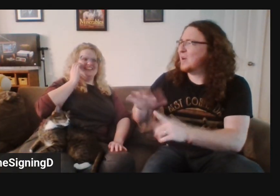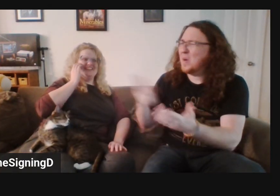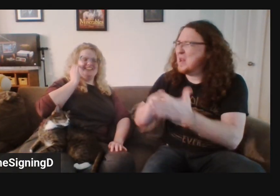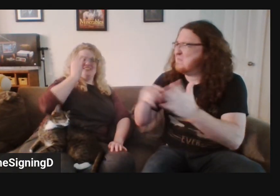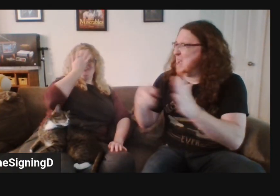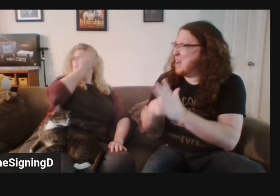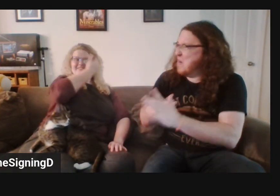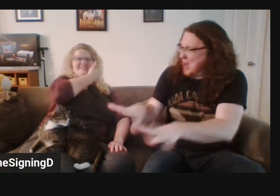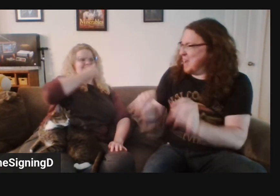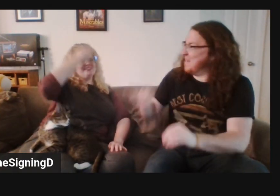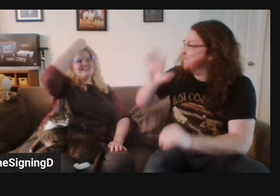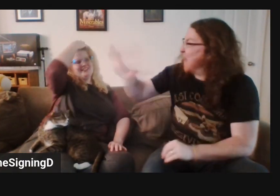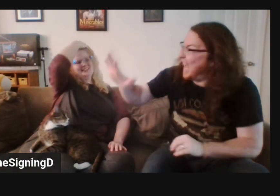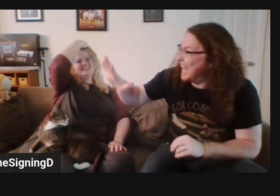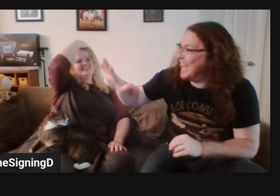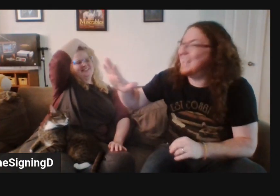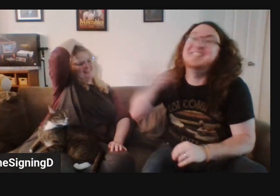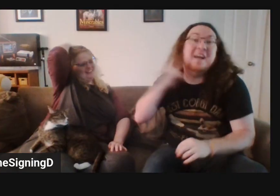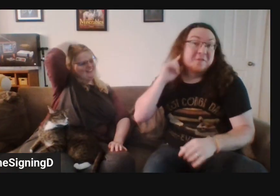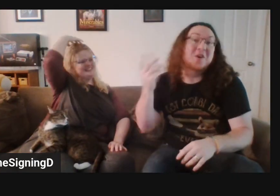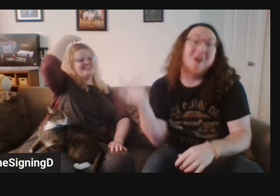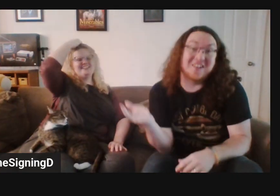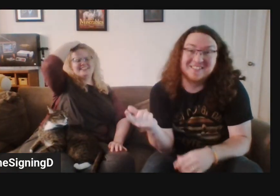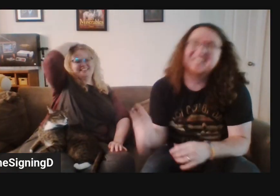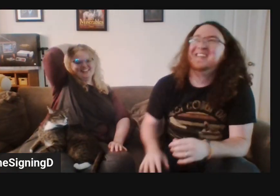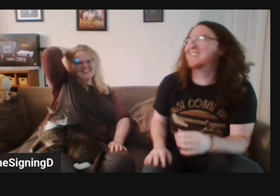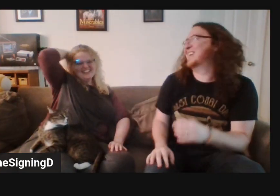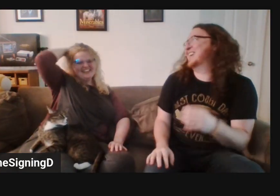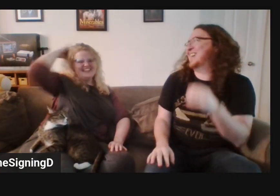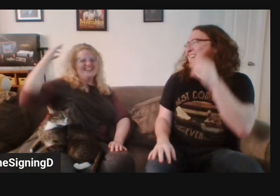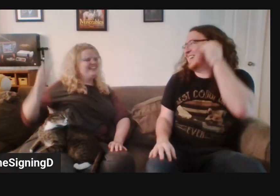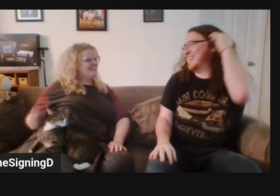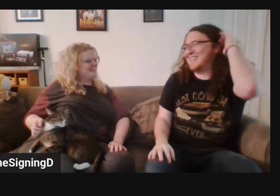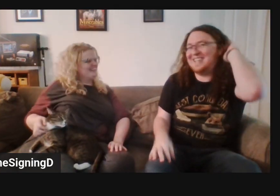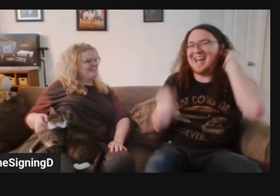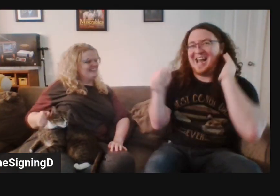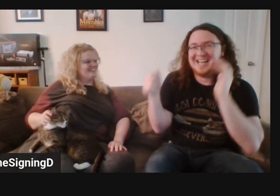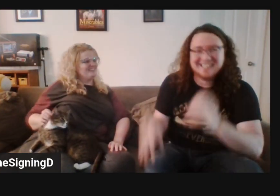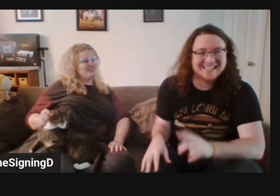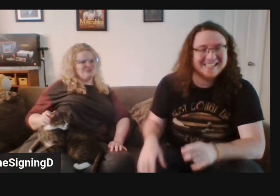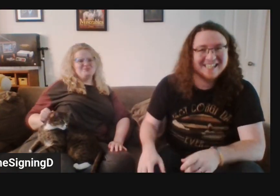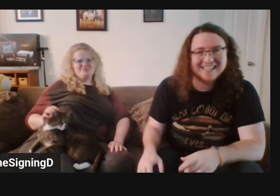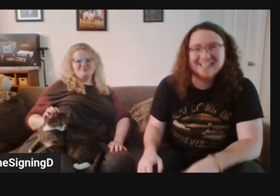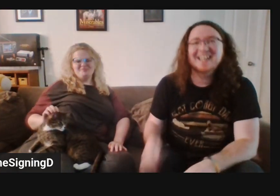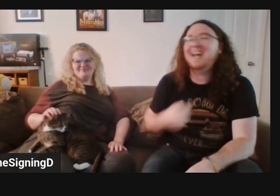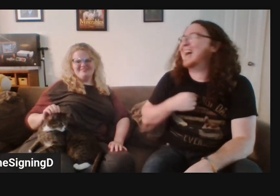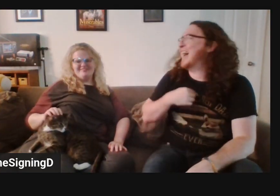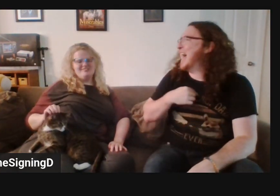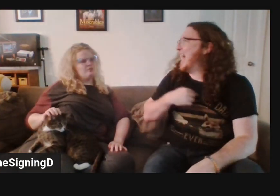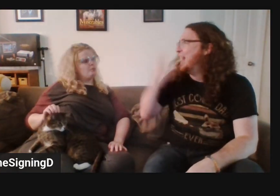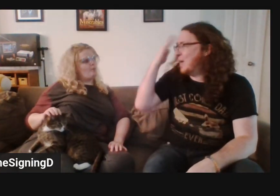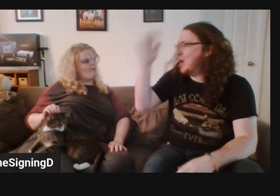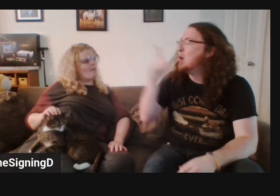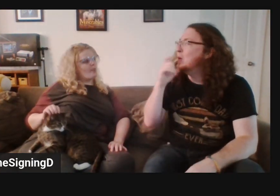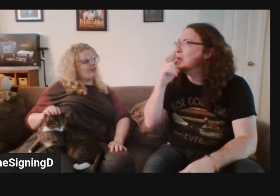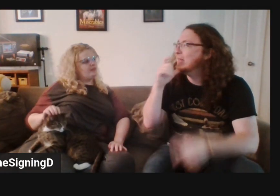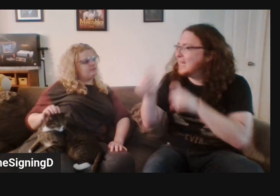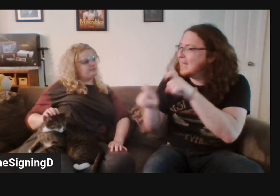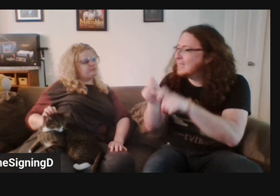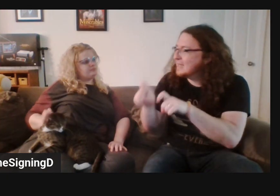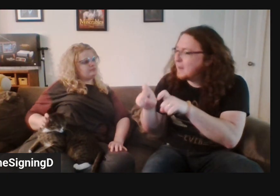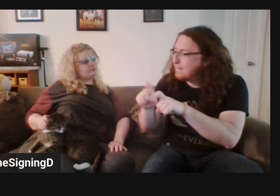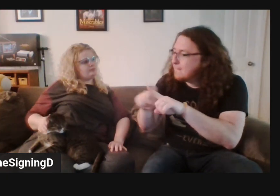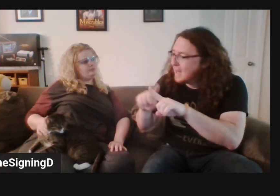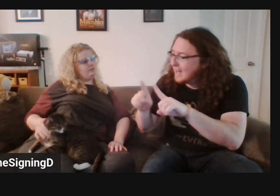adopting 5 new corgis? And I don't know who's going to ask the question, but